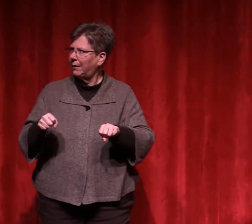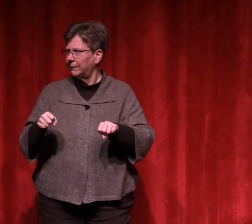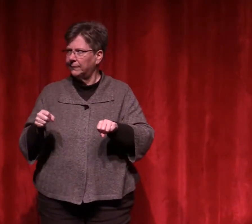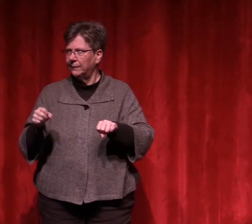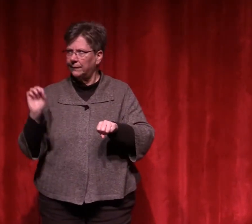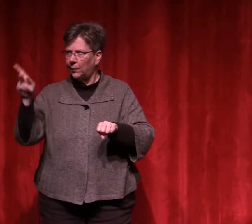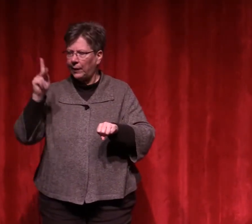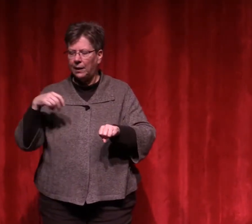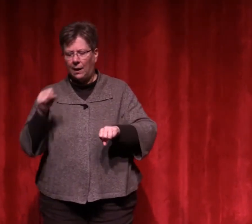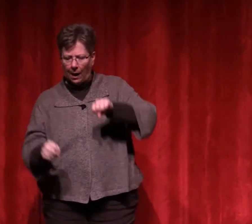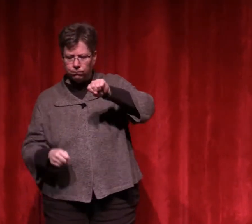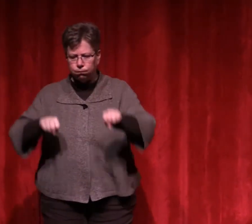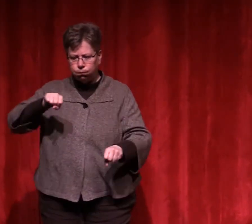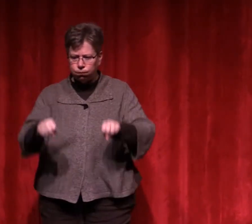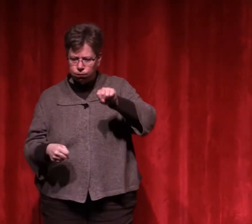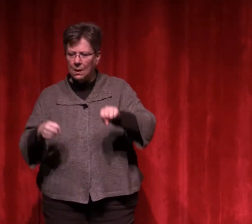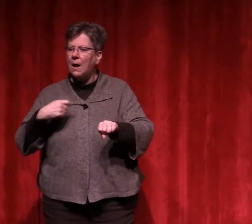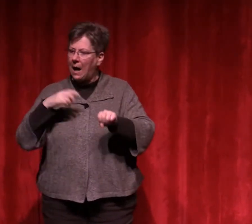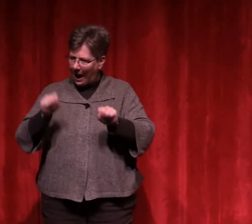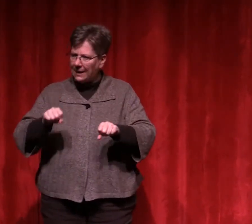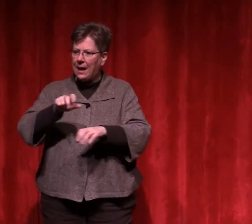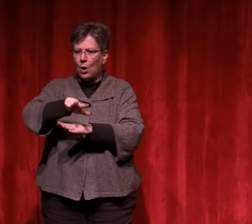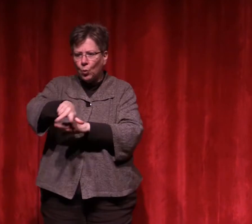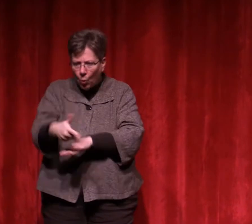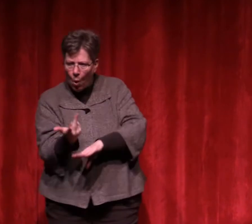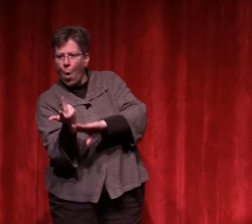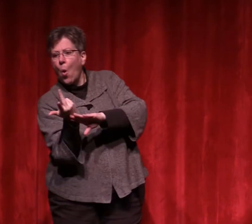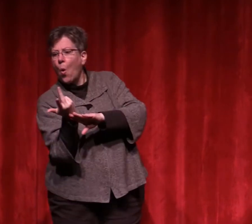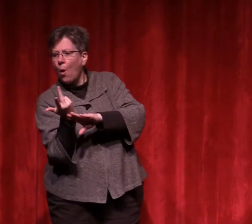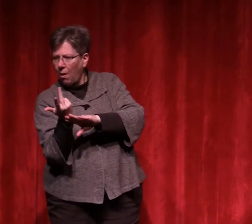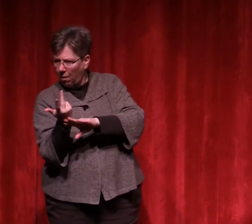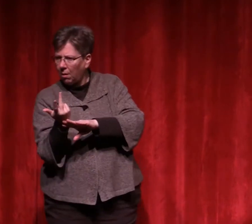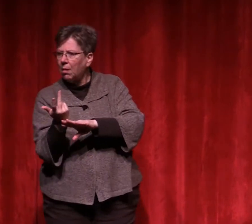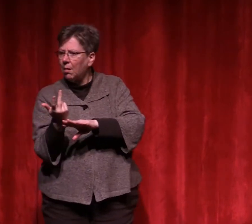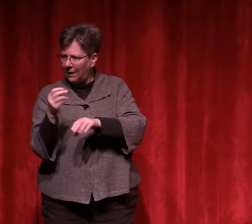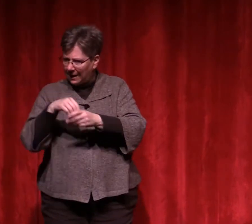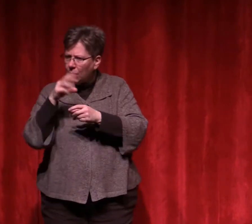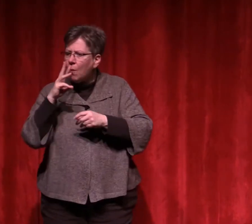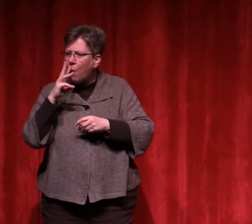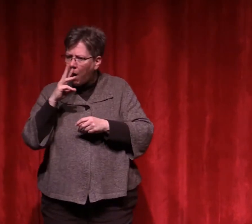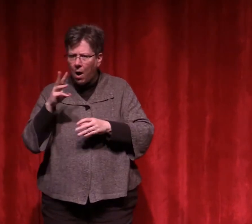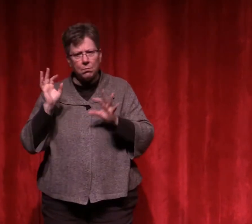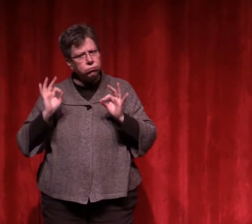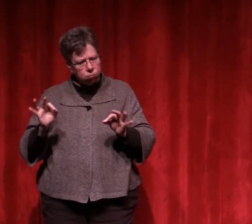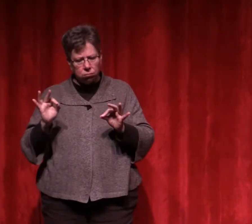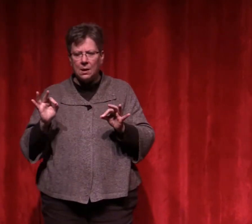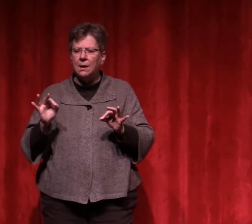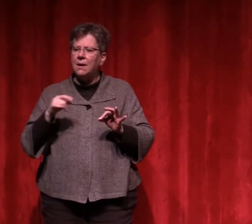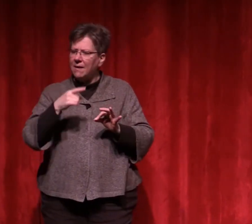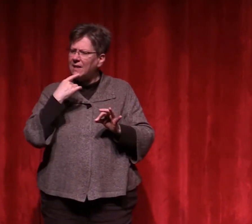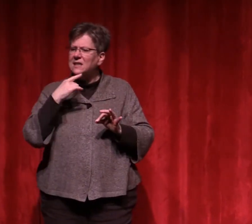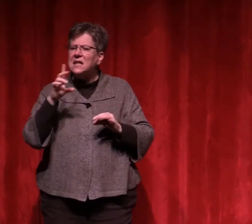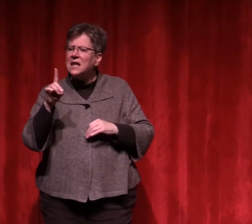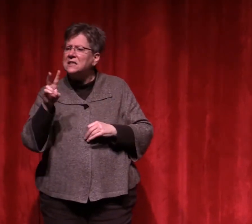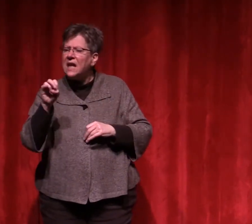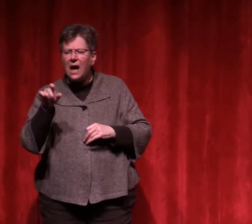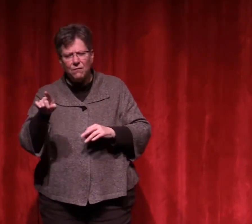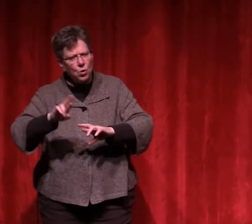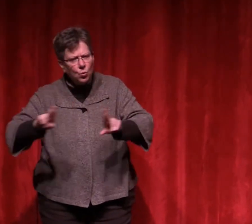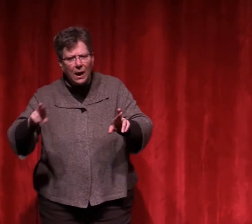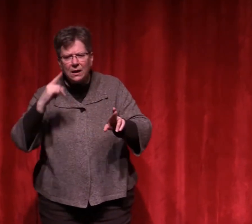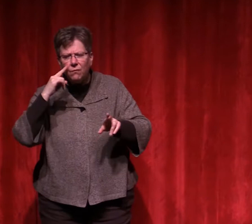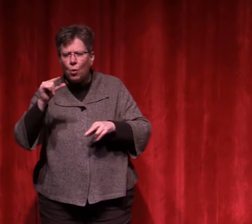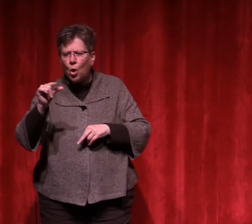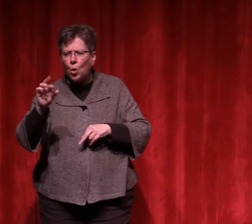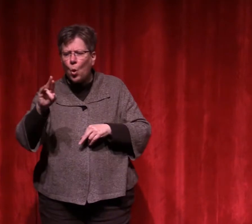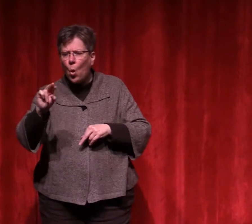Frenchtown Pond, got my roll, did my roll in the Blackfoot. Everything was great. Okay, Dave, you're totally ready for the gorge. And I'm